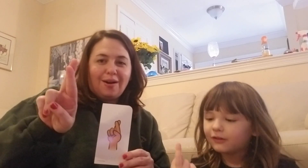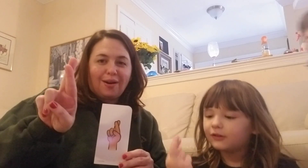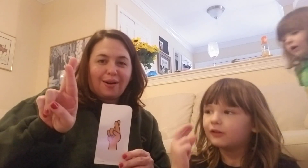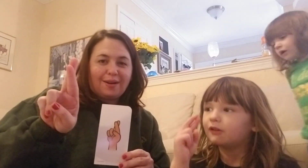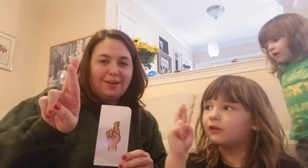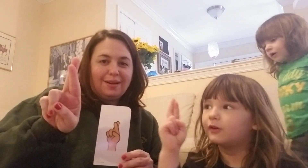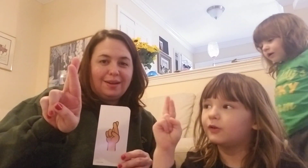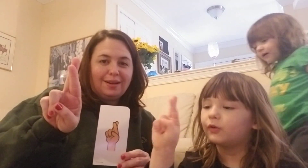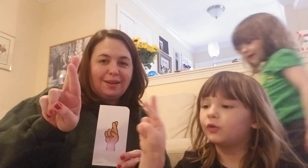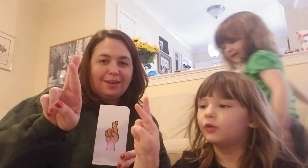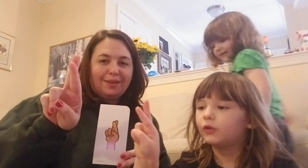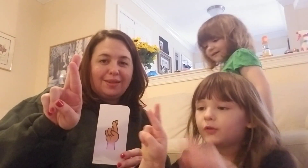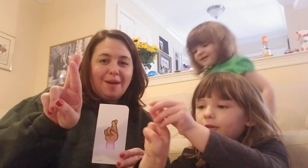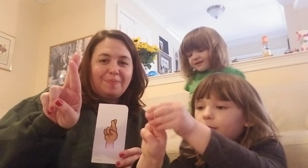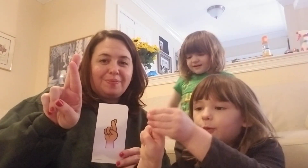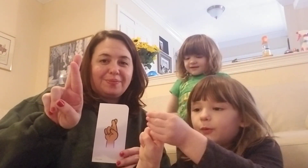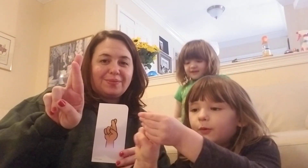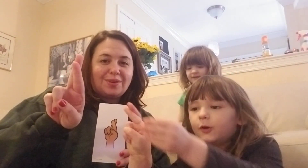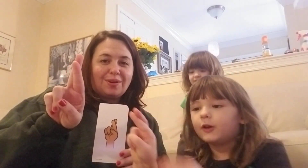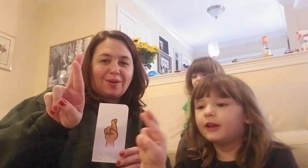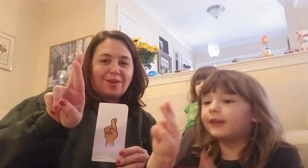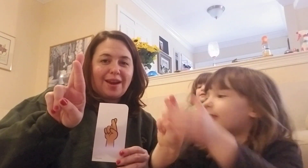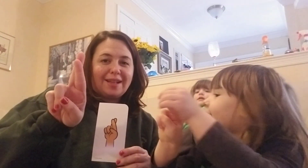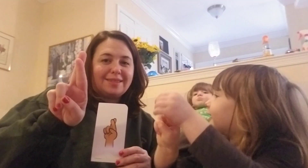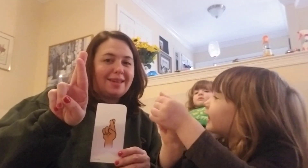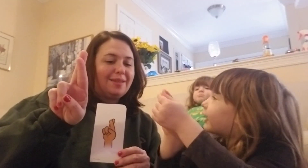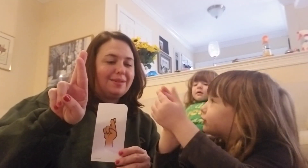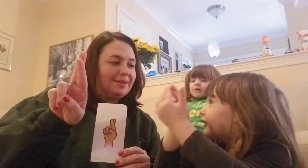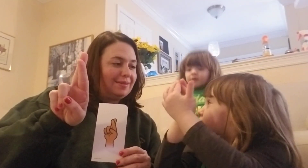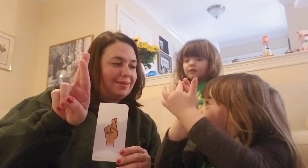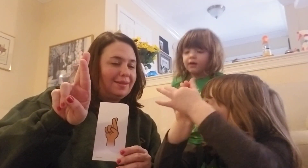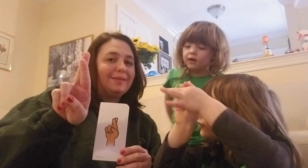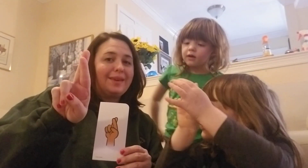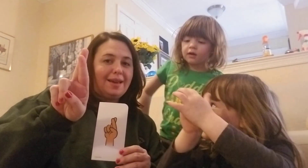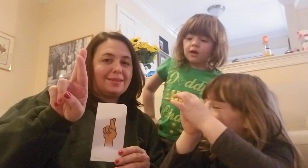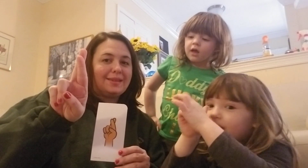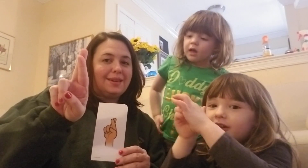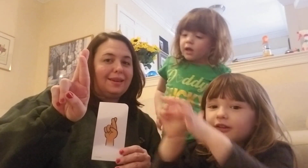R. Yep. You curl your hands together. It's like crisscross. Yes.